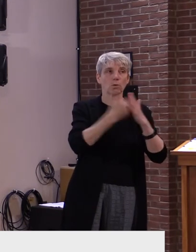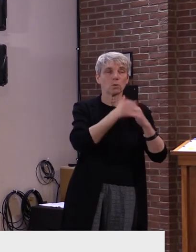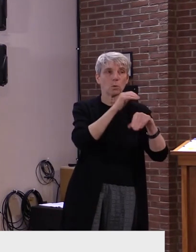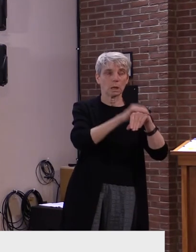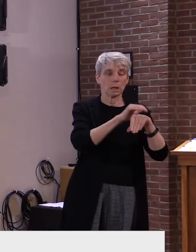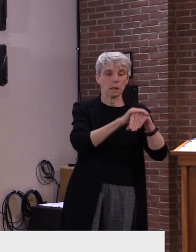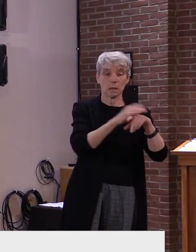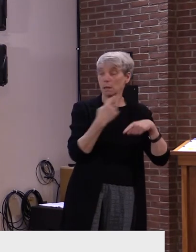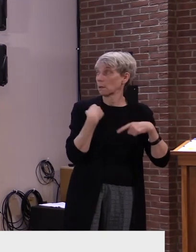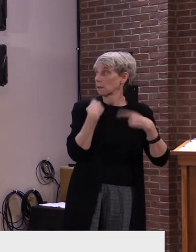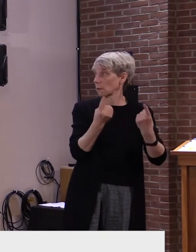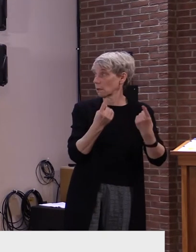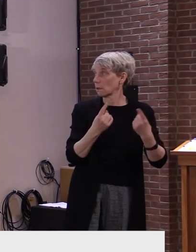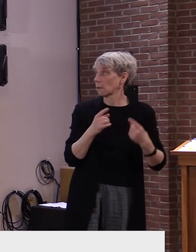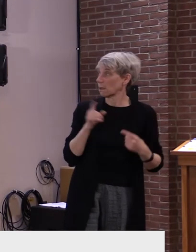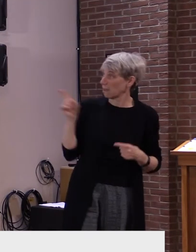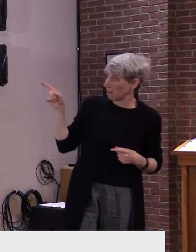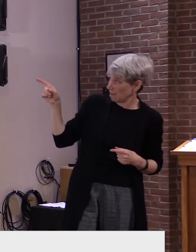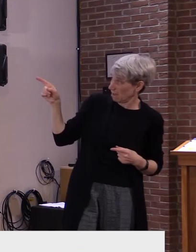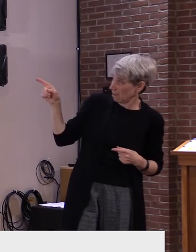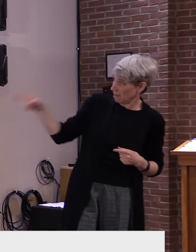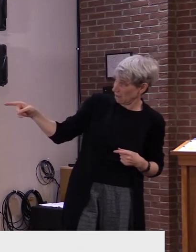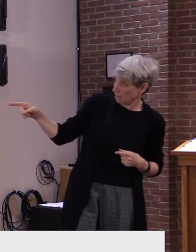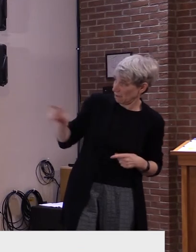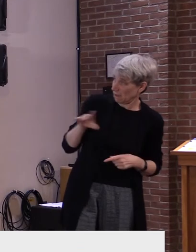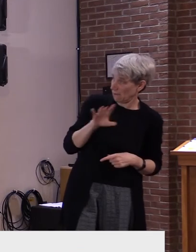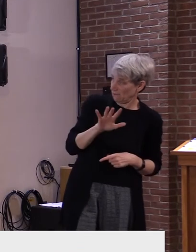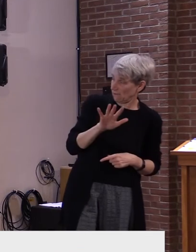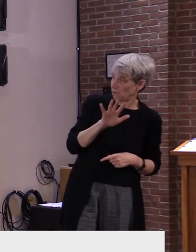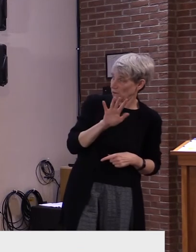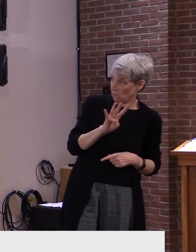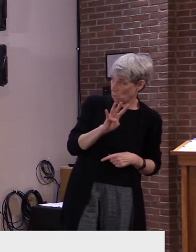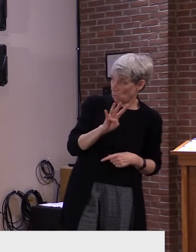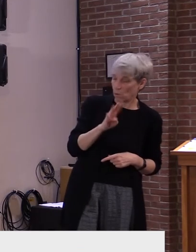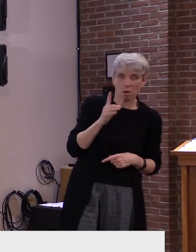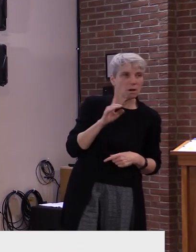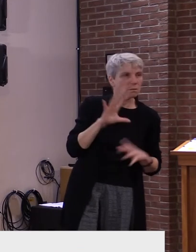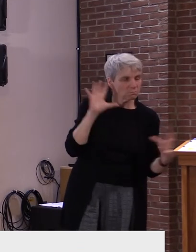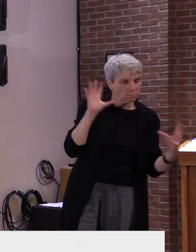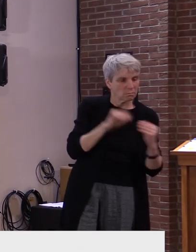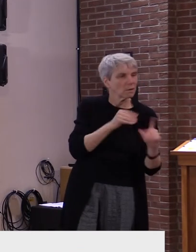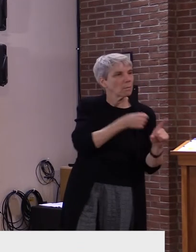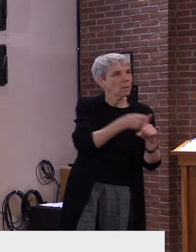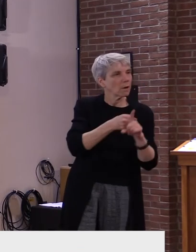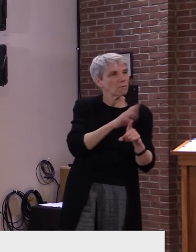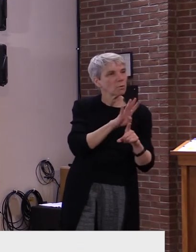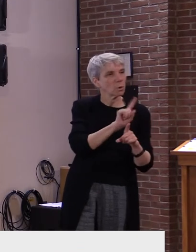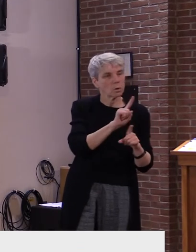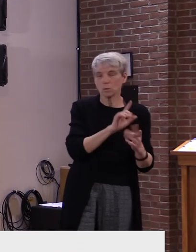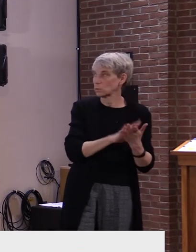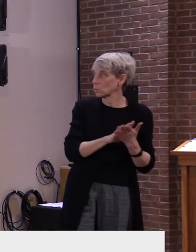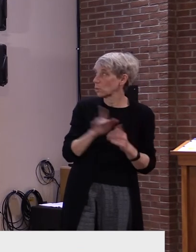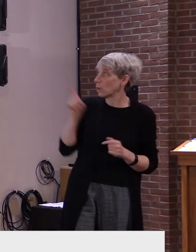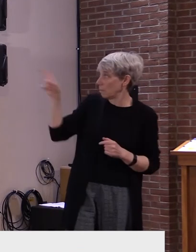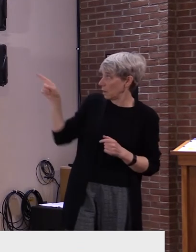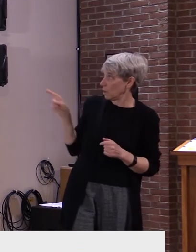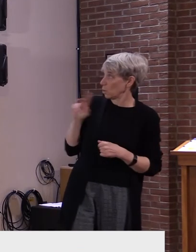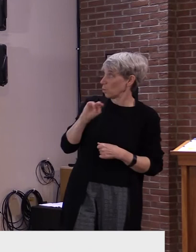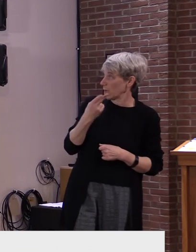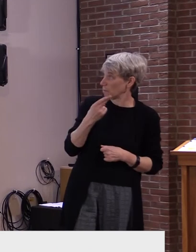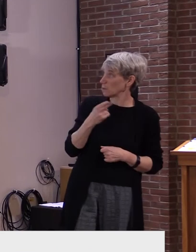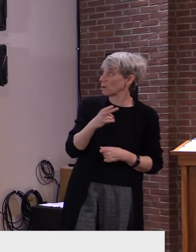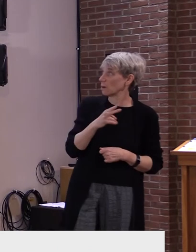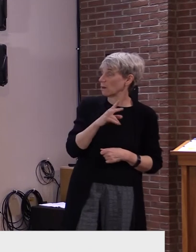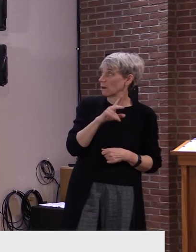schools but new hampshire added 103 cases across 49 schools and maine added 25 total cases across